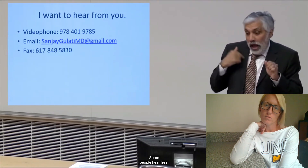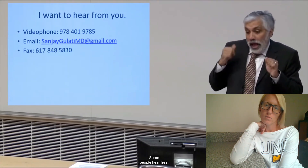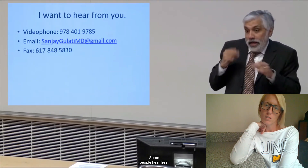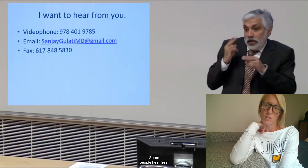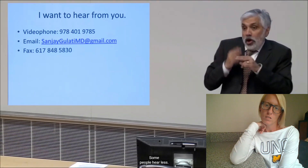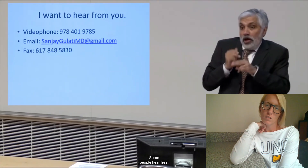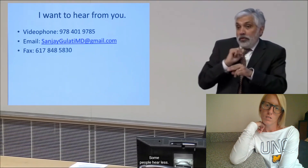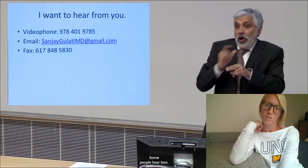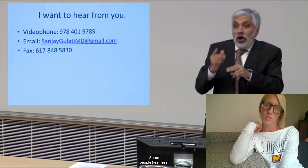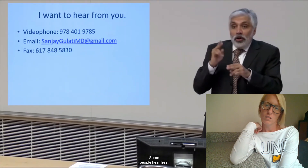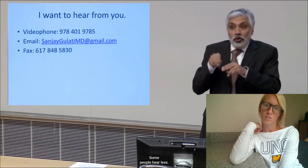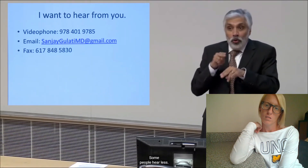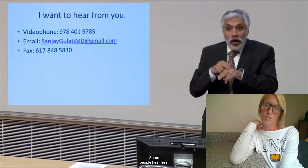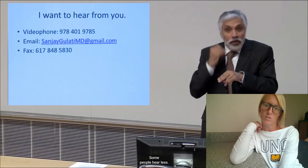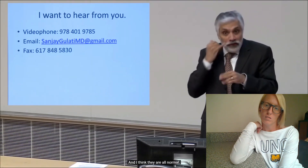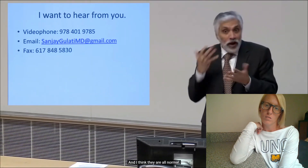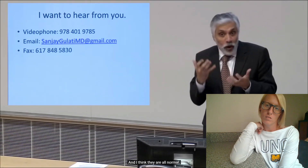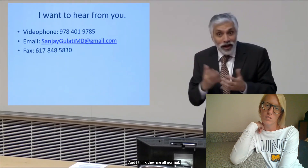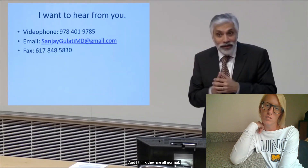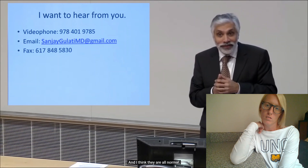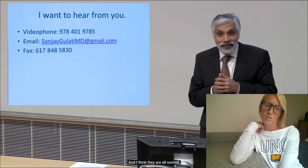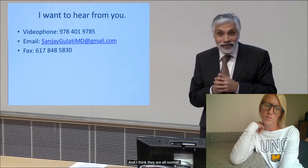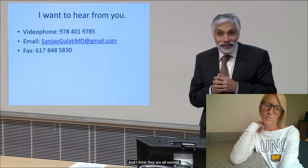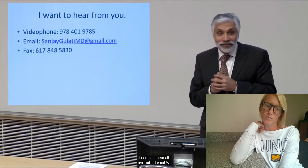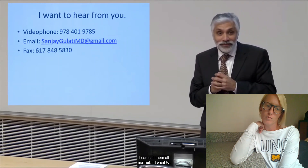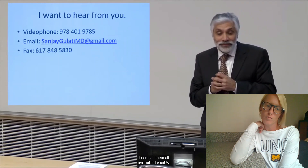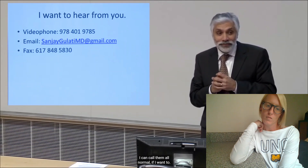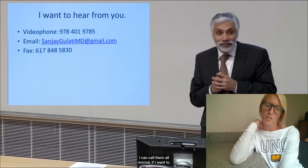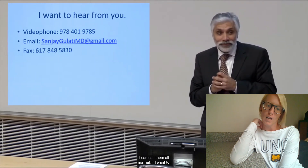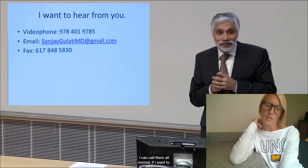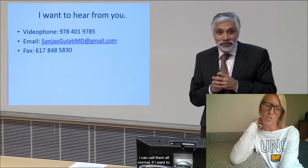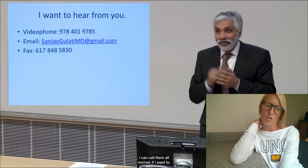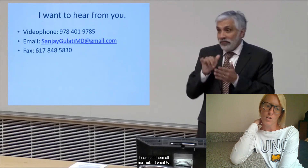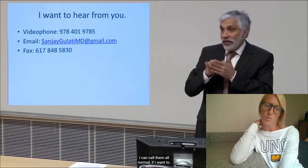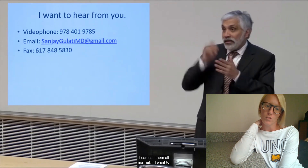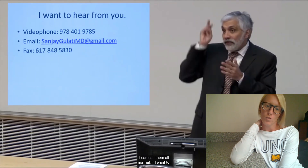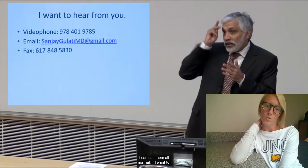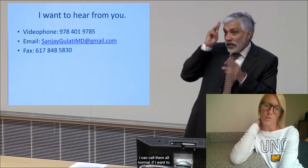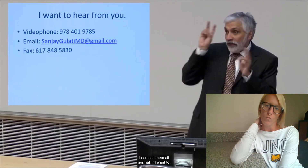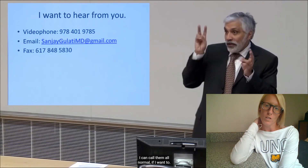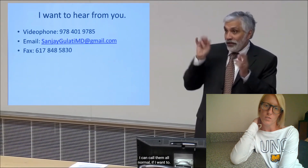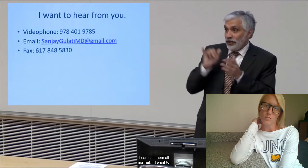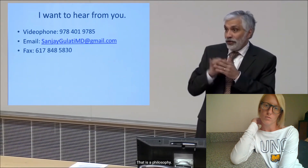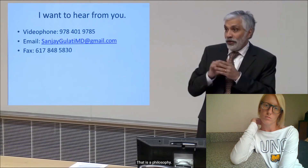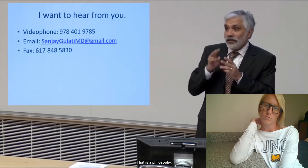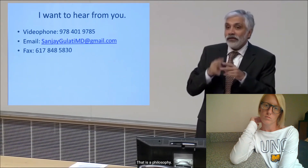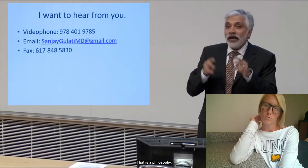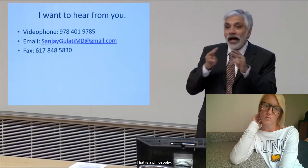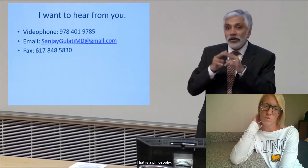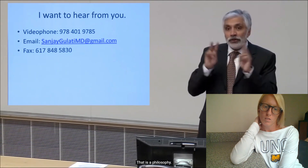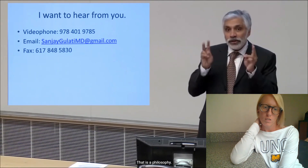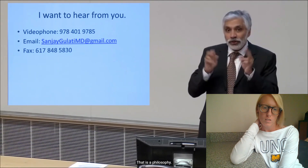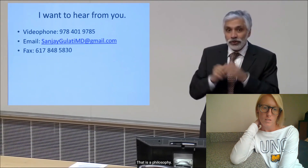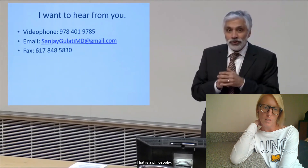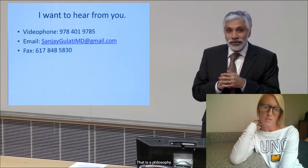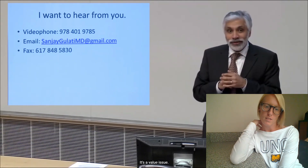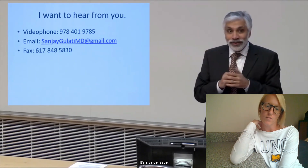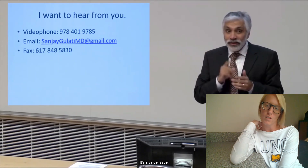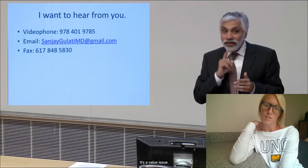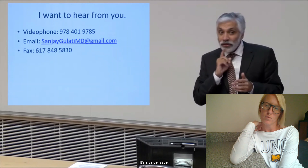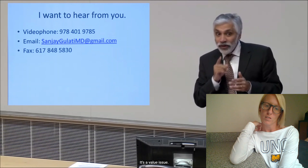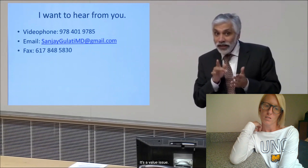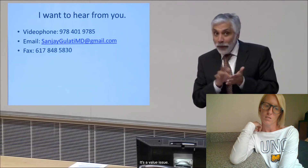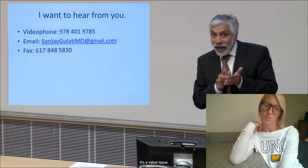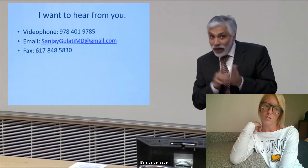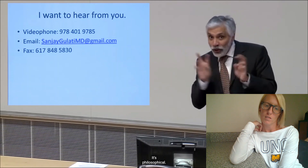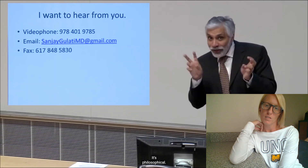Some people hear less. And I think they're all normal. I can call them all I can normal call if them I all want normal if I to. want to. That is a philosophy. That It's is a a